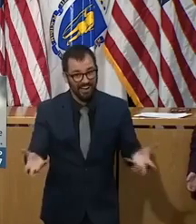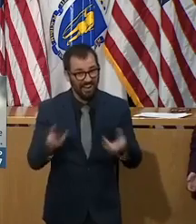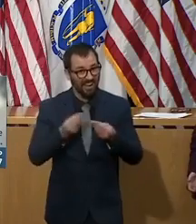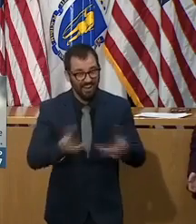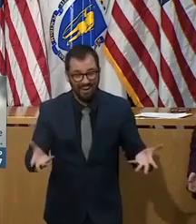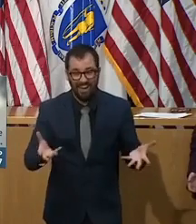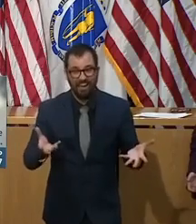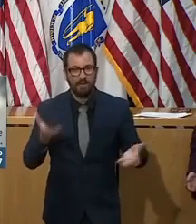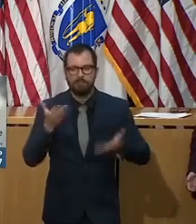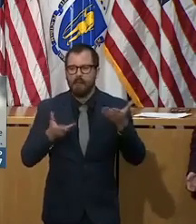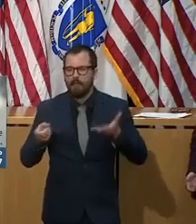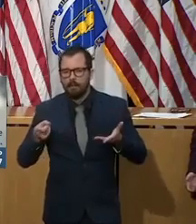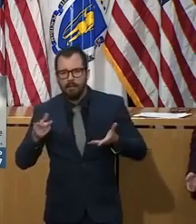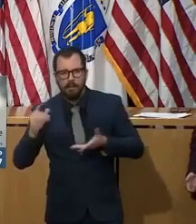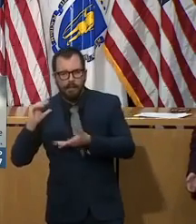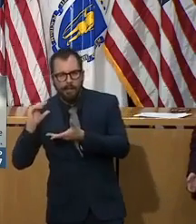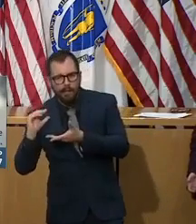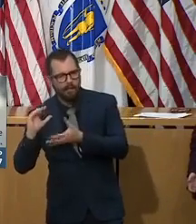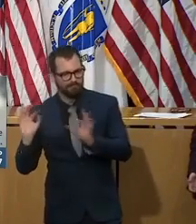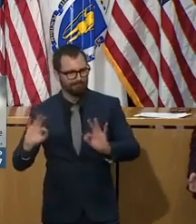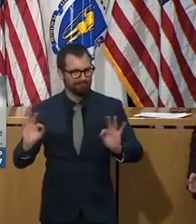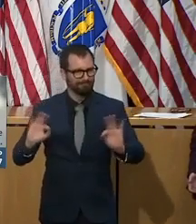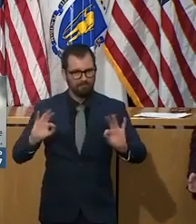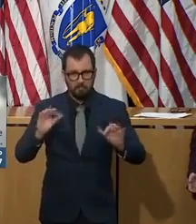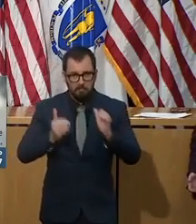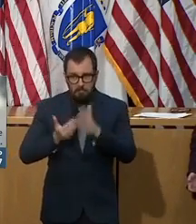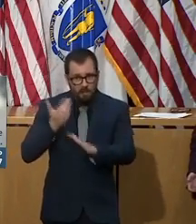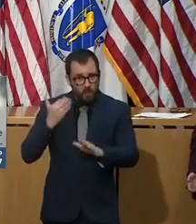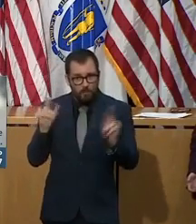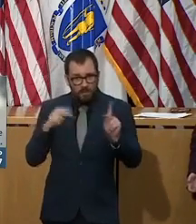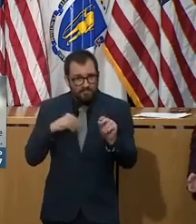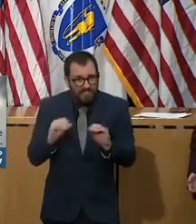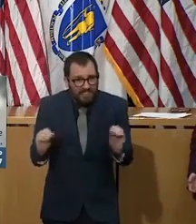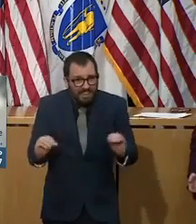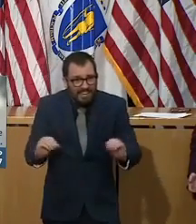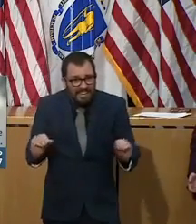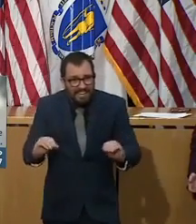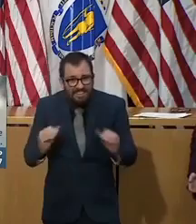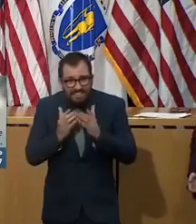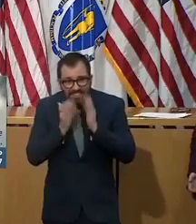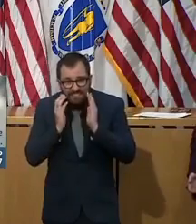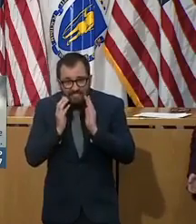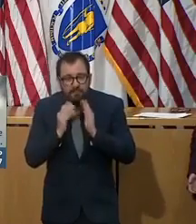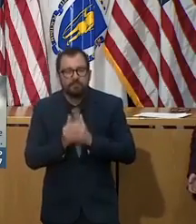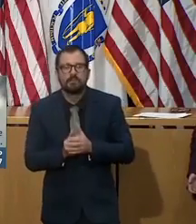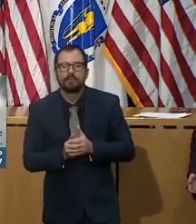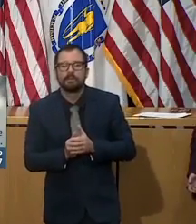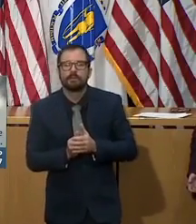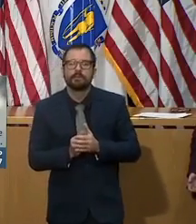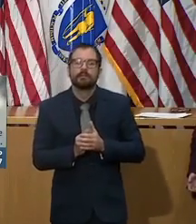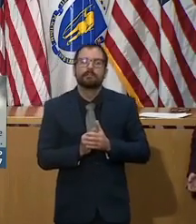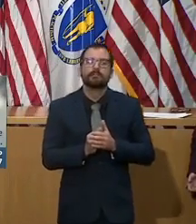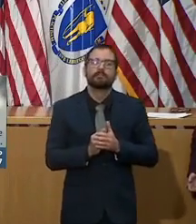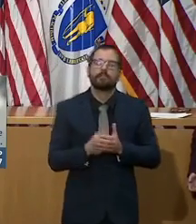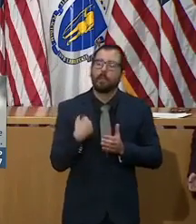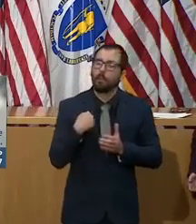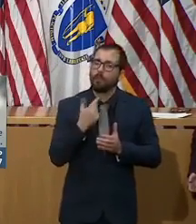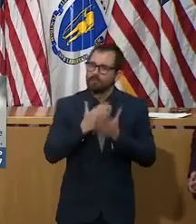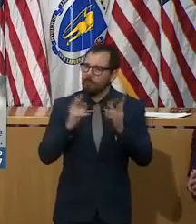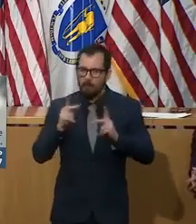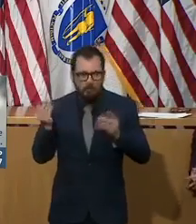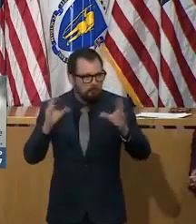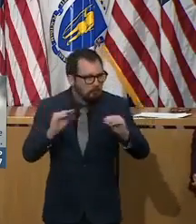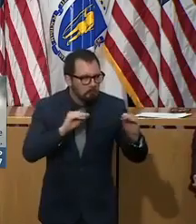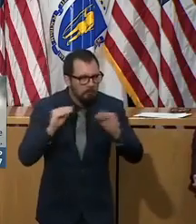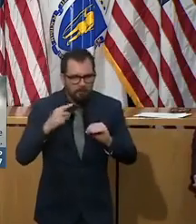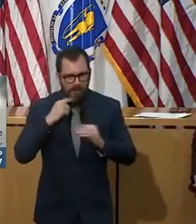of those tests were, sending the data associated with those results out to people, and giving them guidance with respect to how they should be used and what